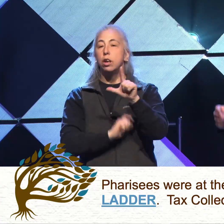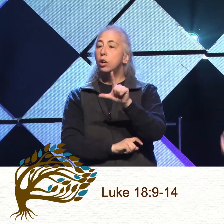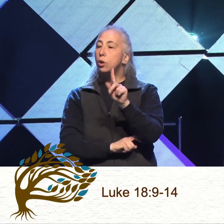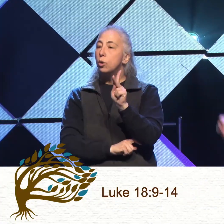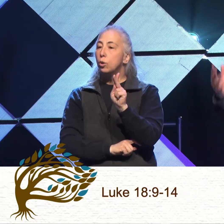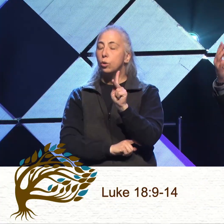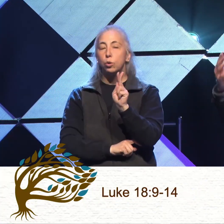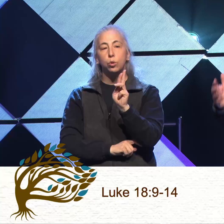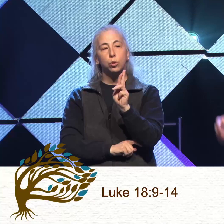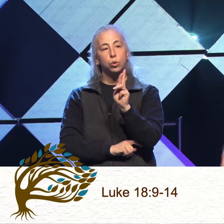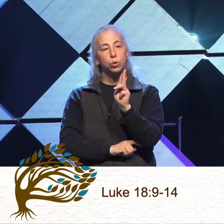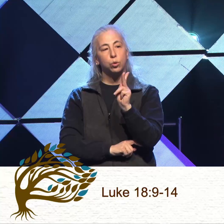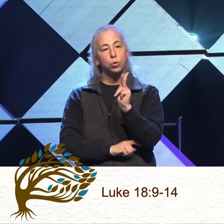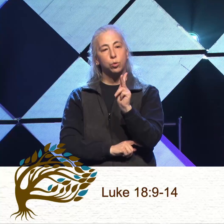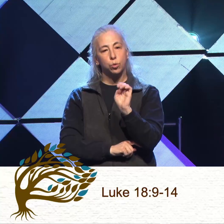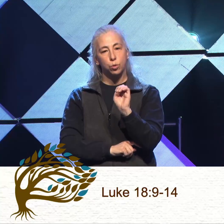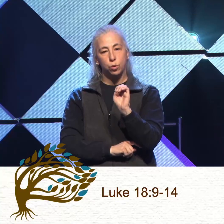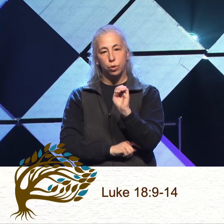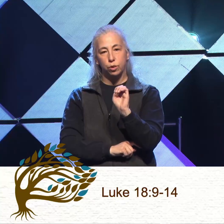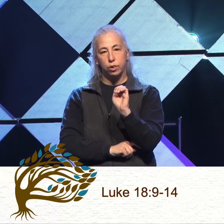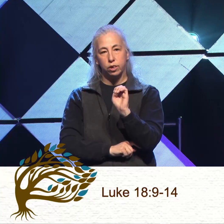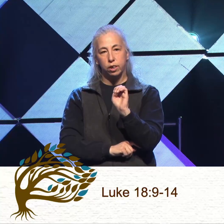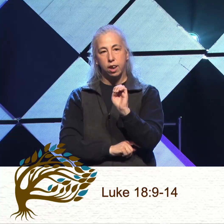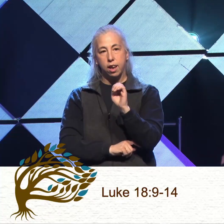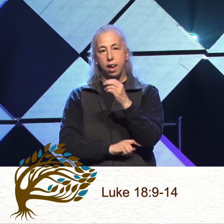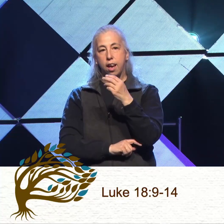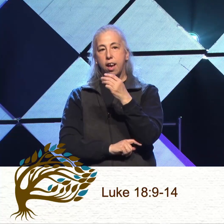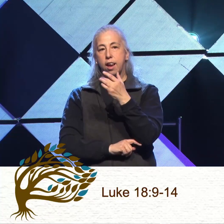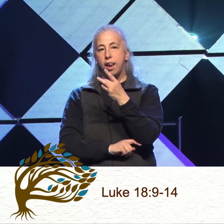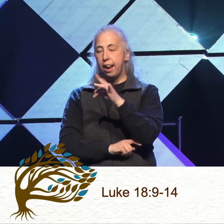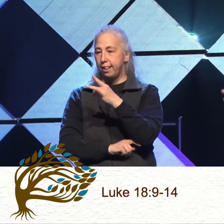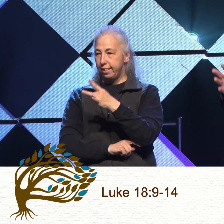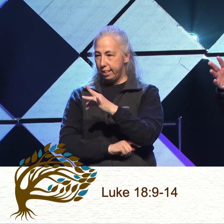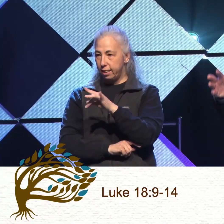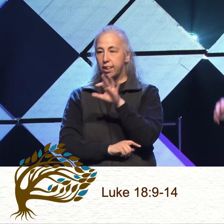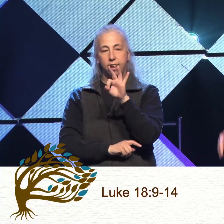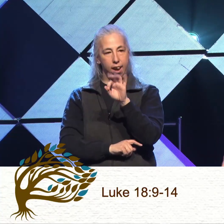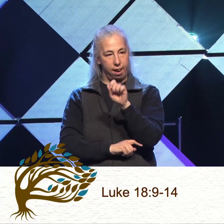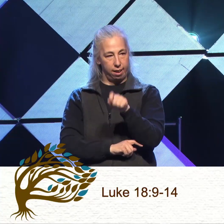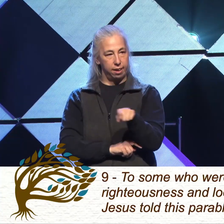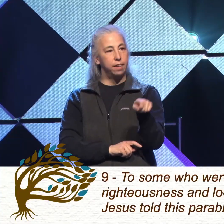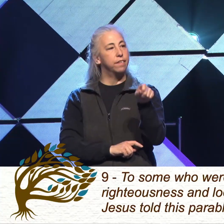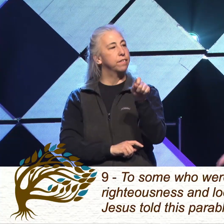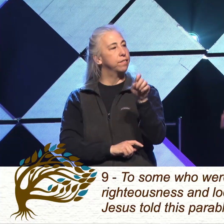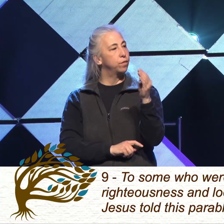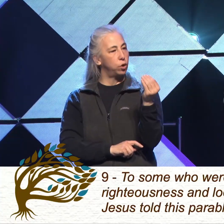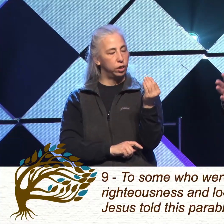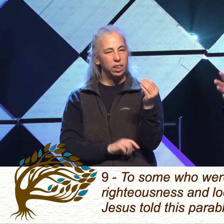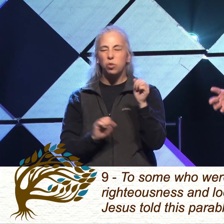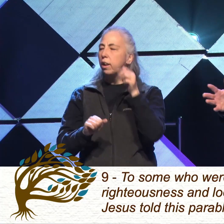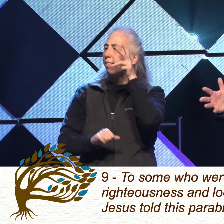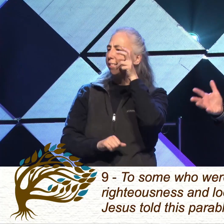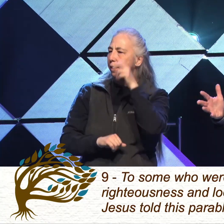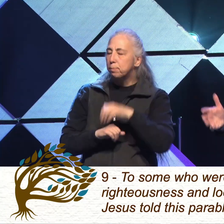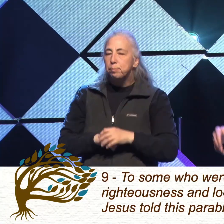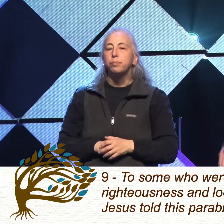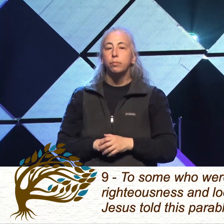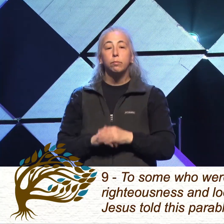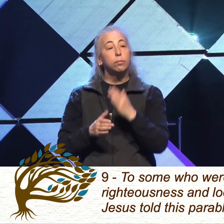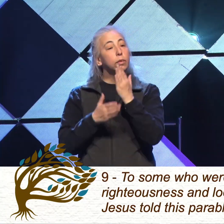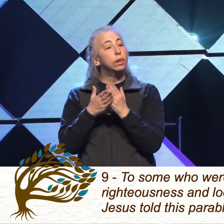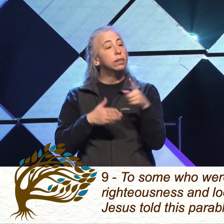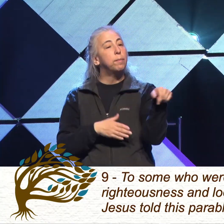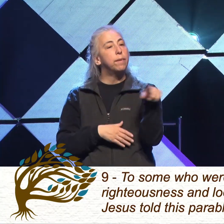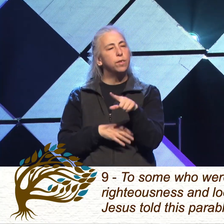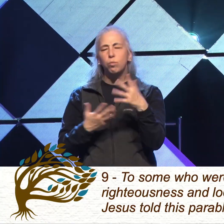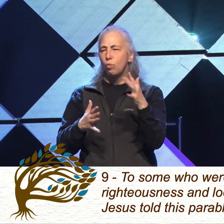through 14. I think we have it up on the screen. It's not printed there, but you could just listen to this. Some of you would have heard